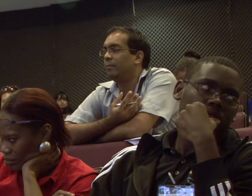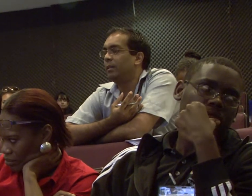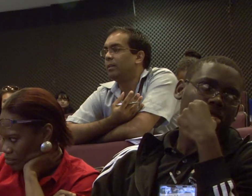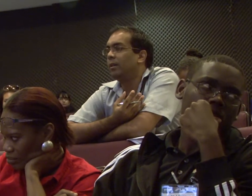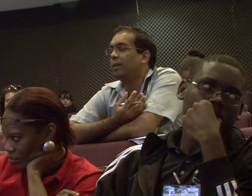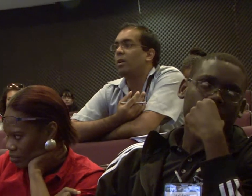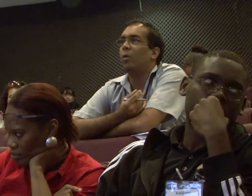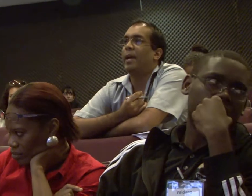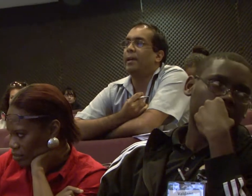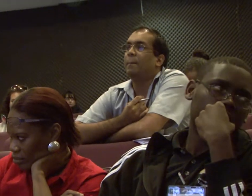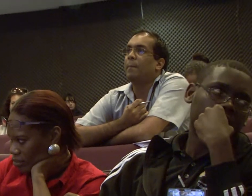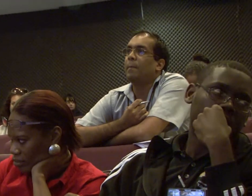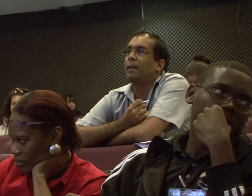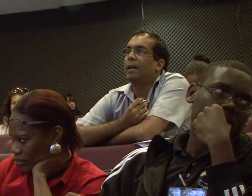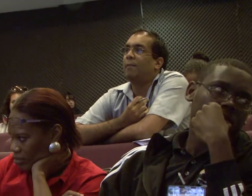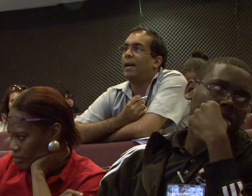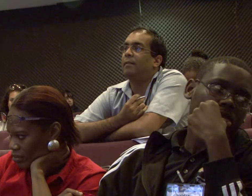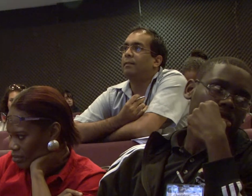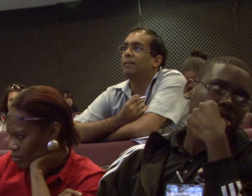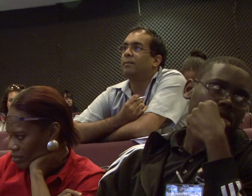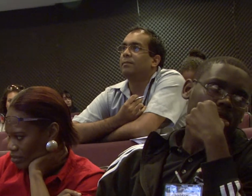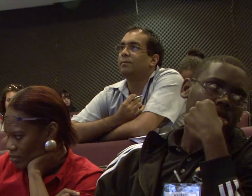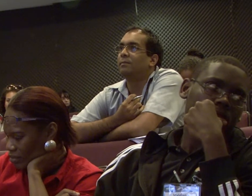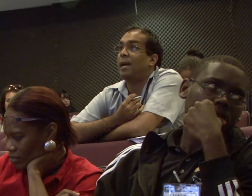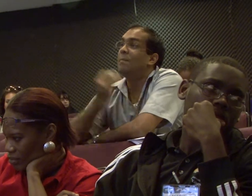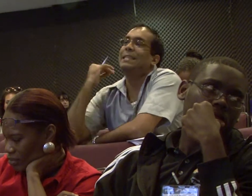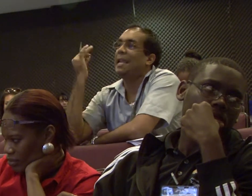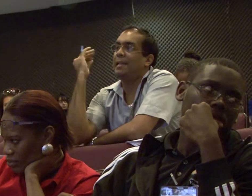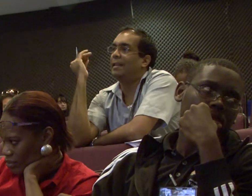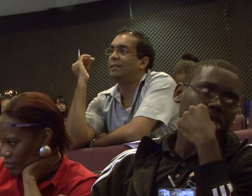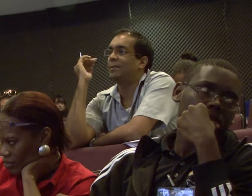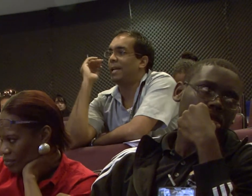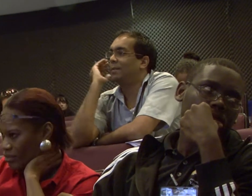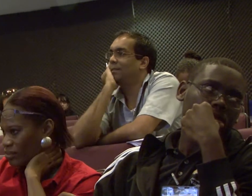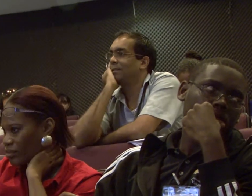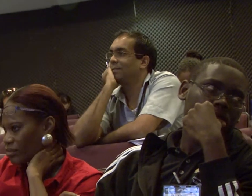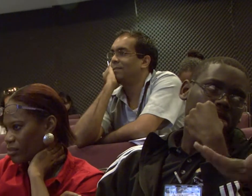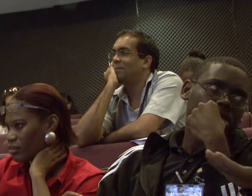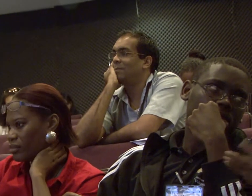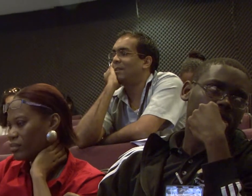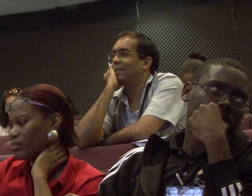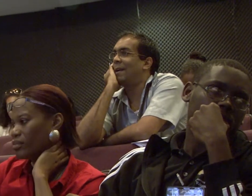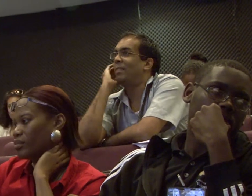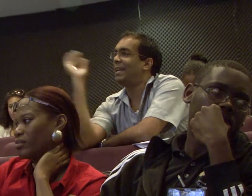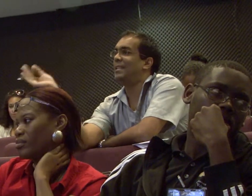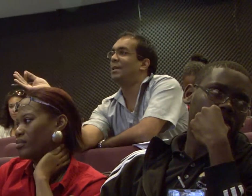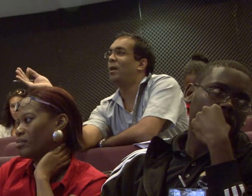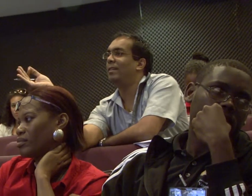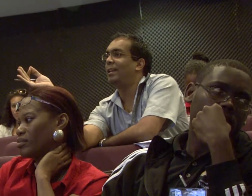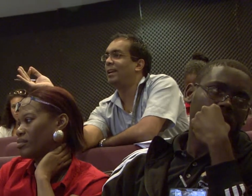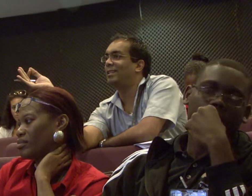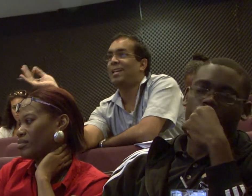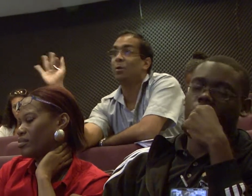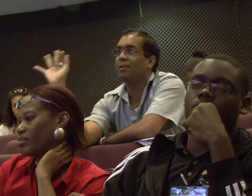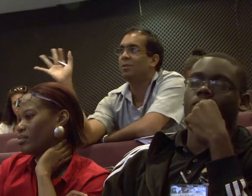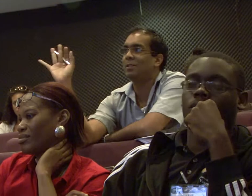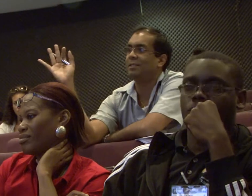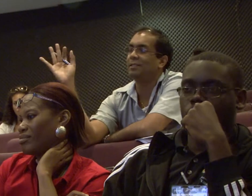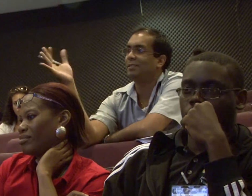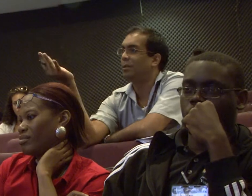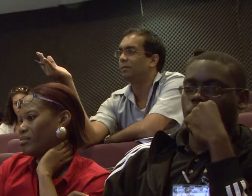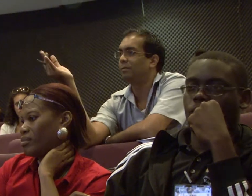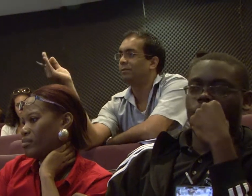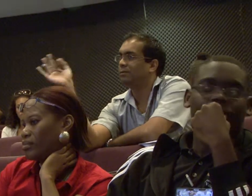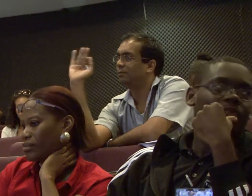embarrassing for me, where I mishear the kids sometimes. Because I would think they say one thing, and it's like, no